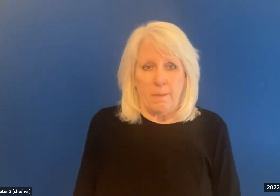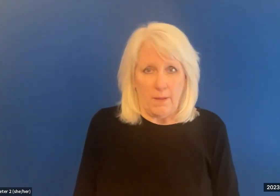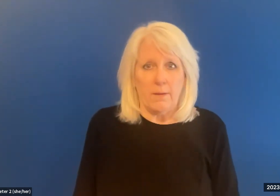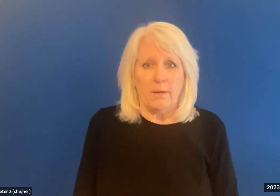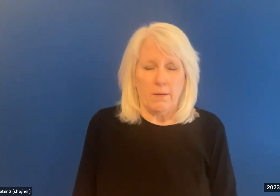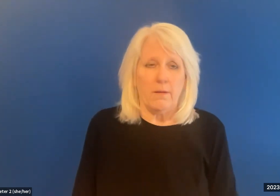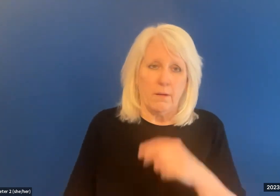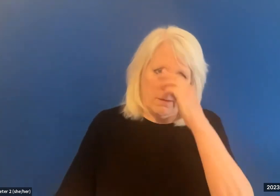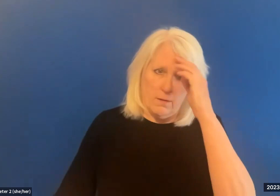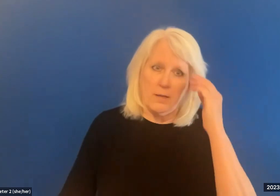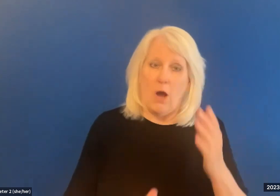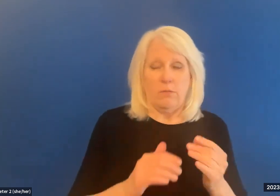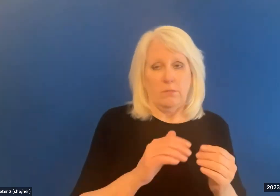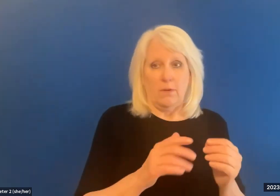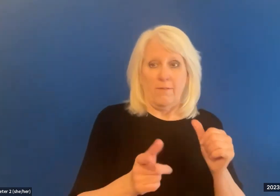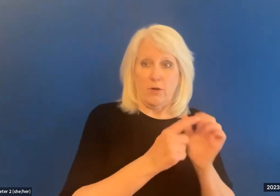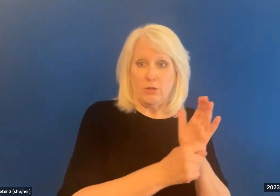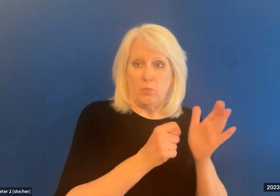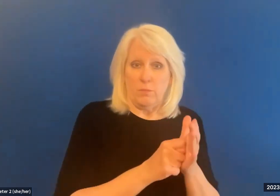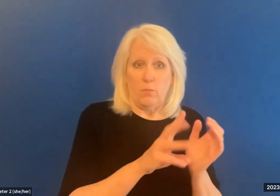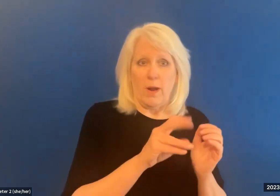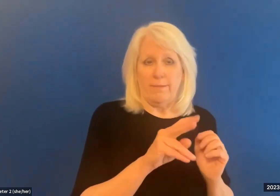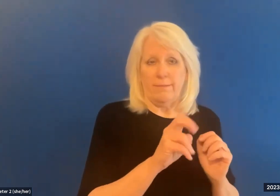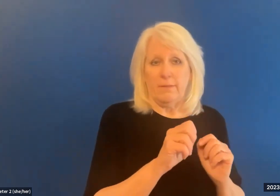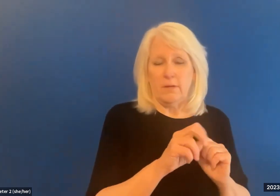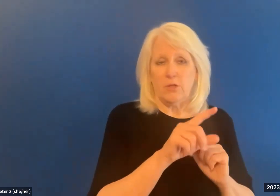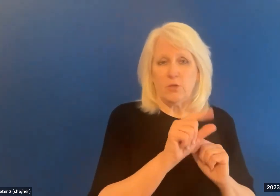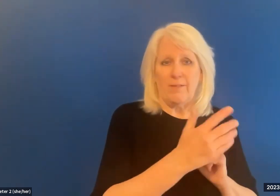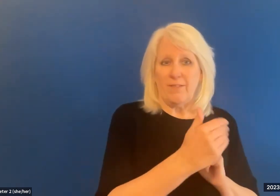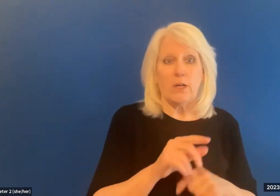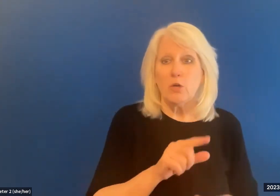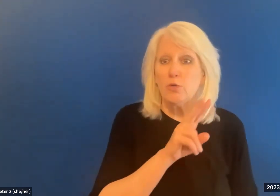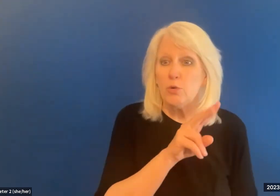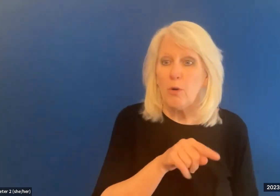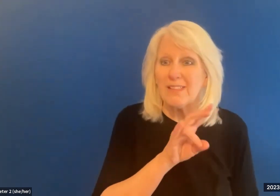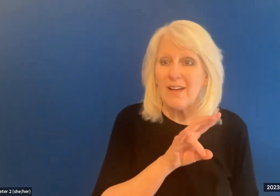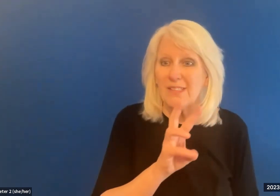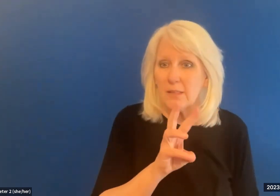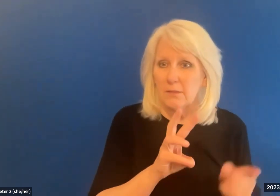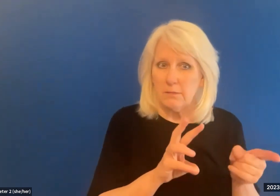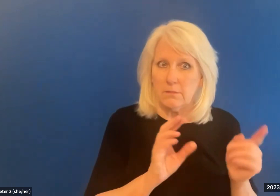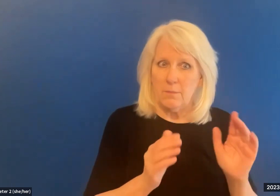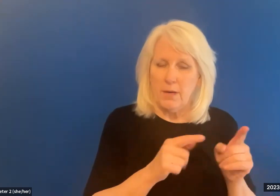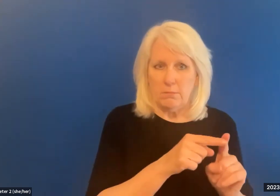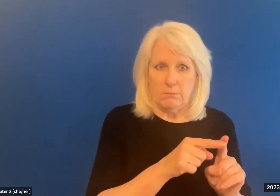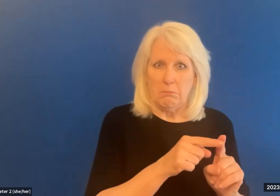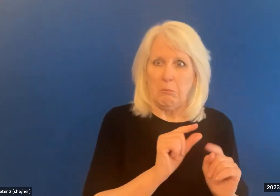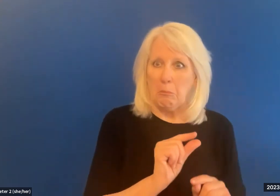Wave 1 of this prevalence study in 2015 found only 2.76% of the student body self-reported